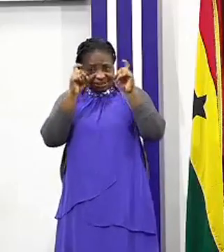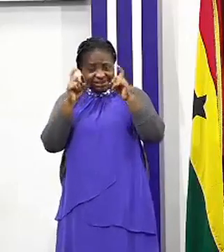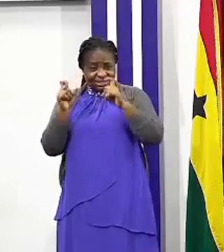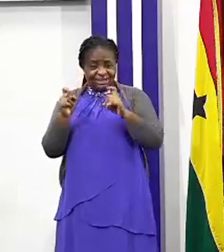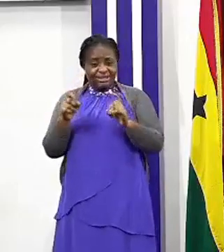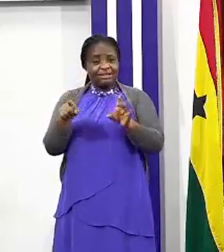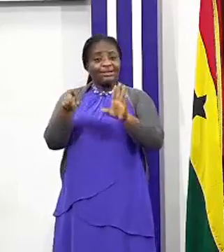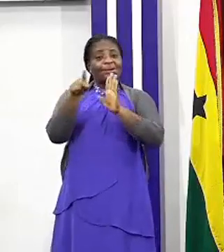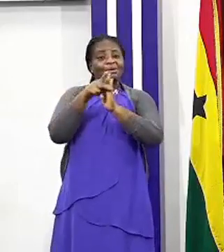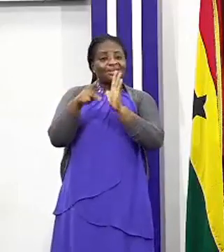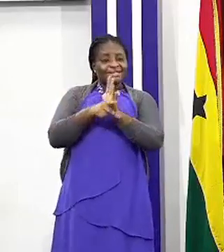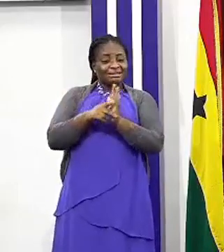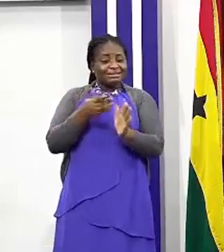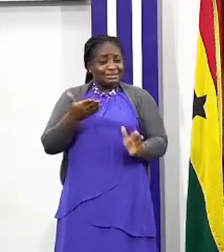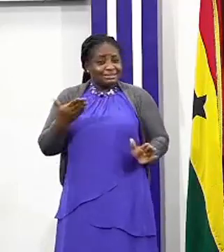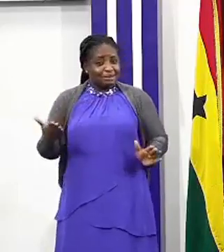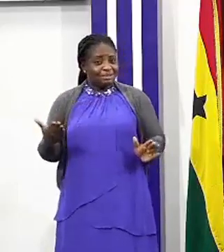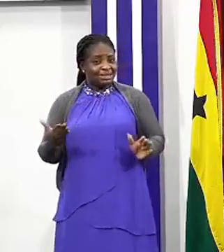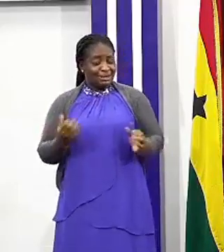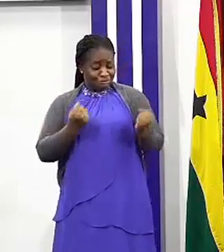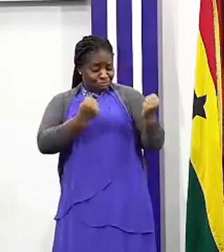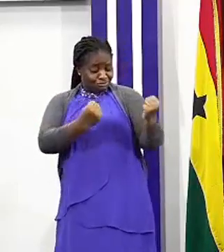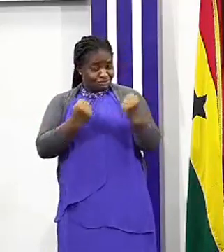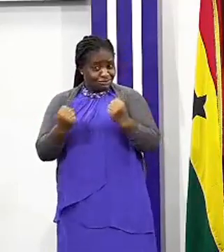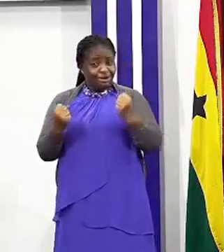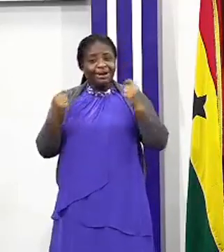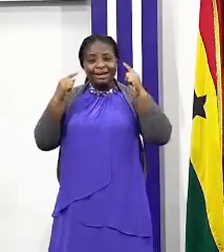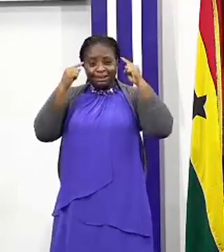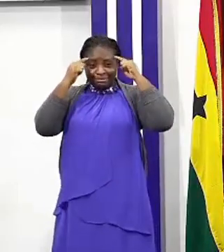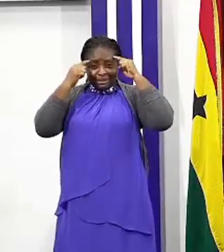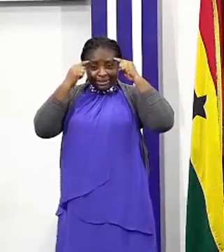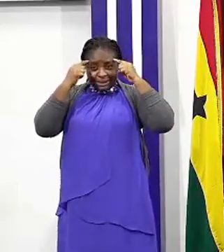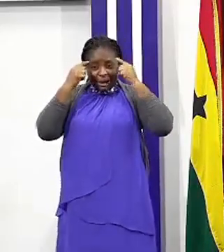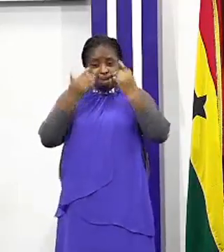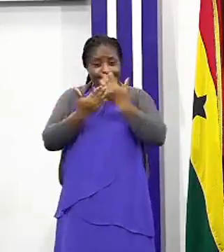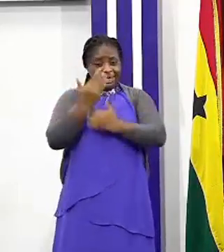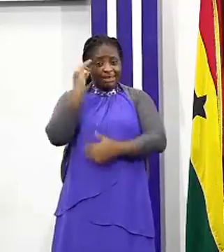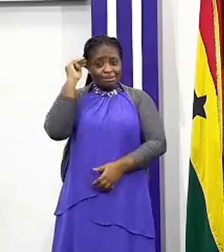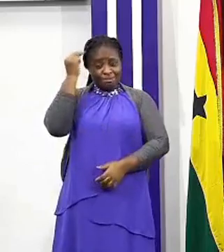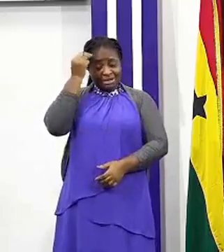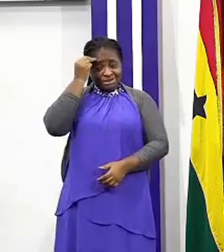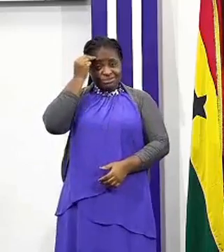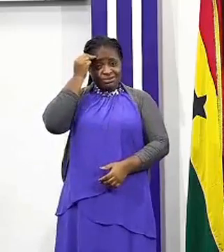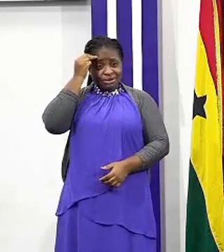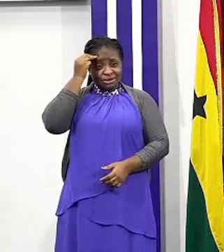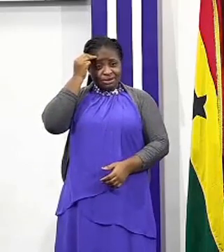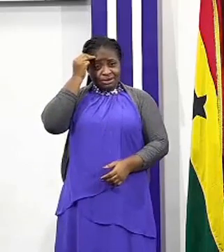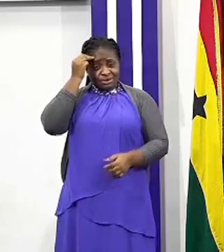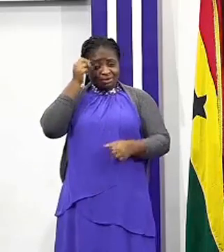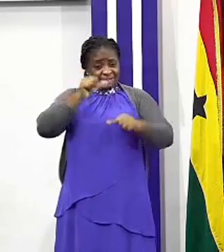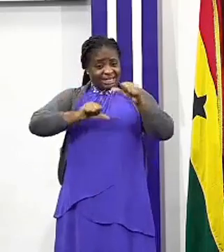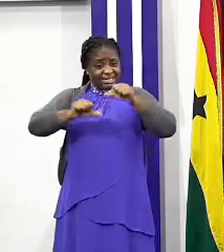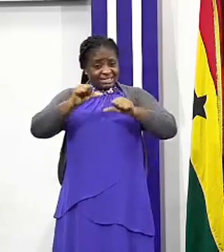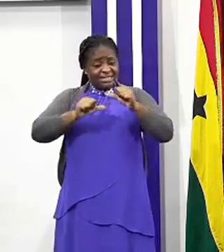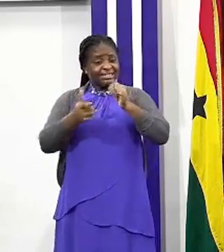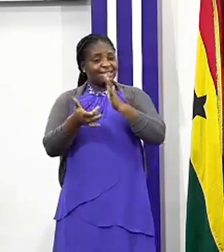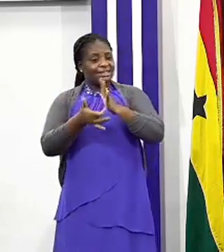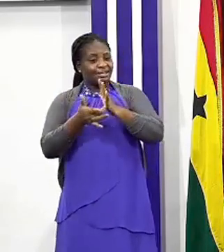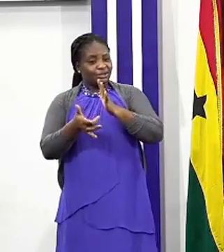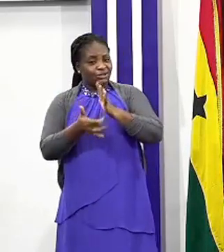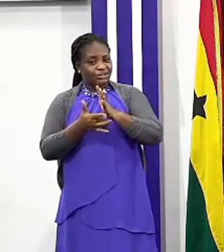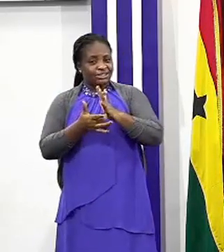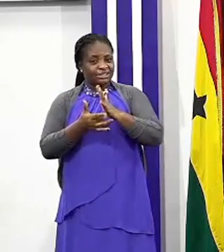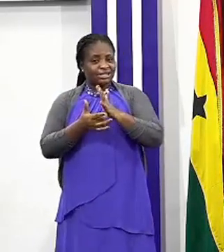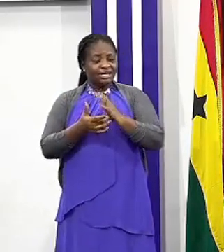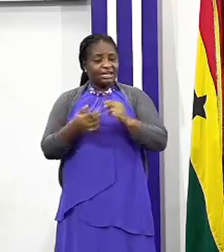policy is something that is strongly being considered, both by the Ministry of Science and Technology, also the Ministry